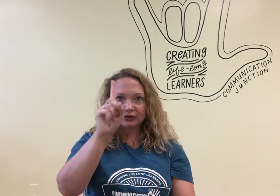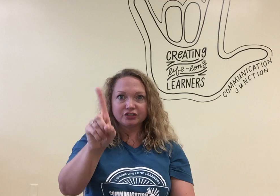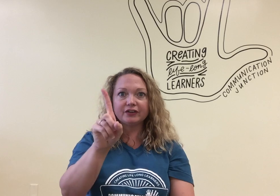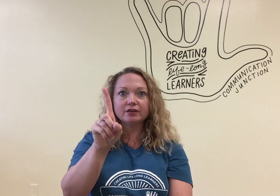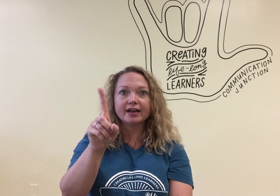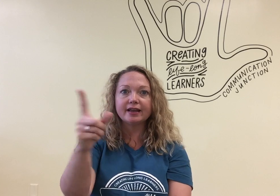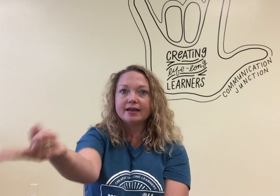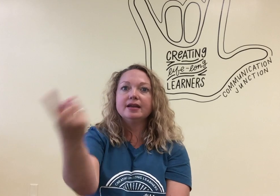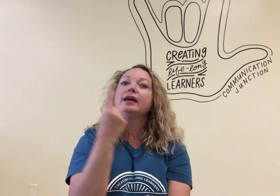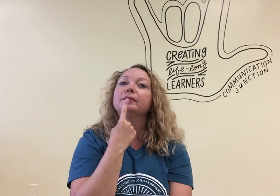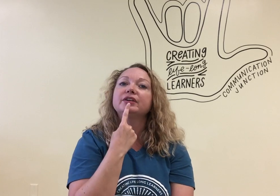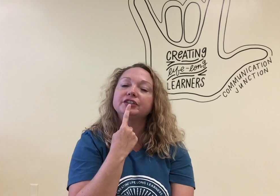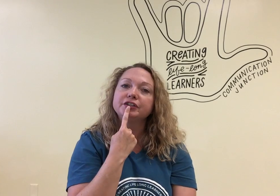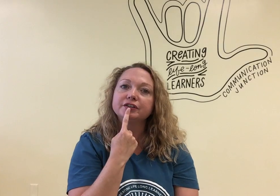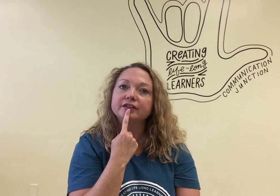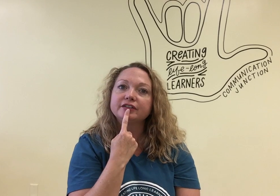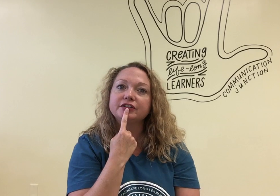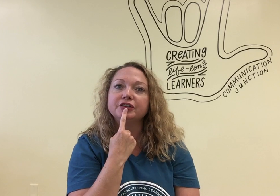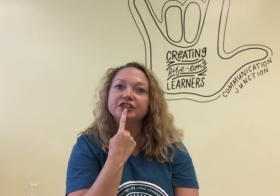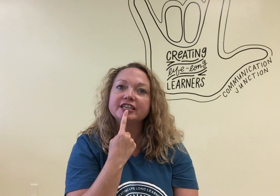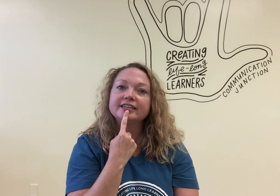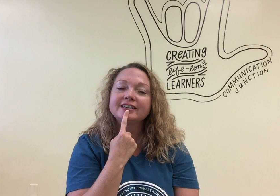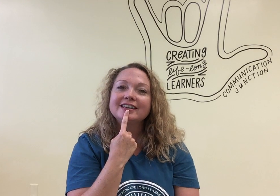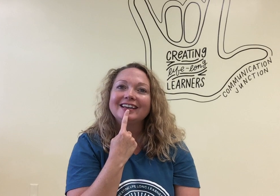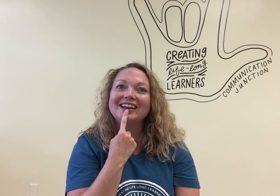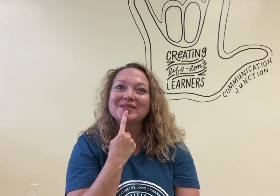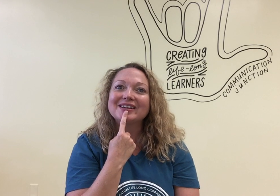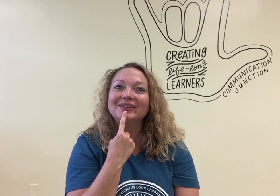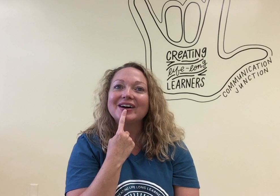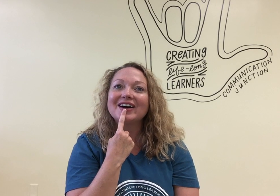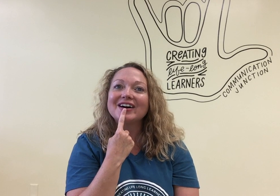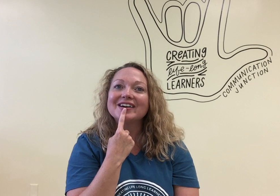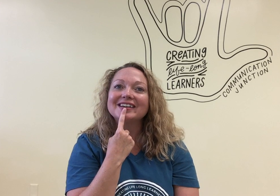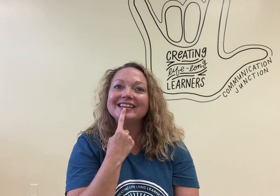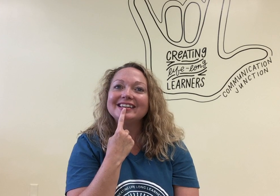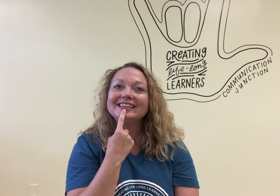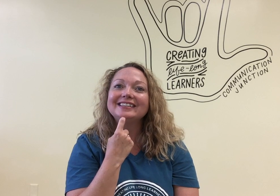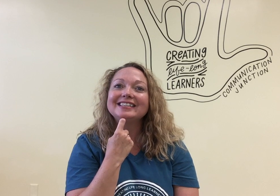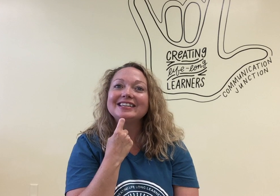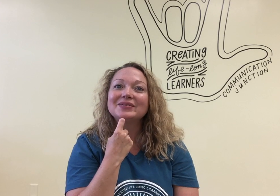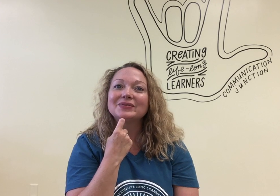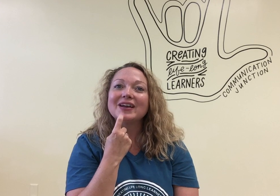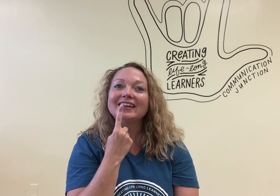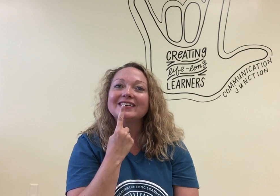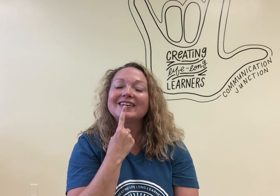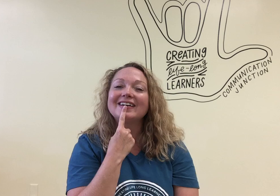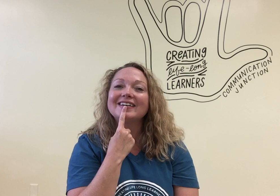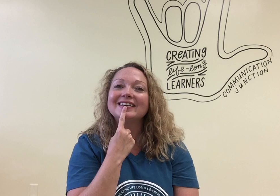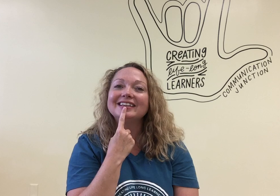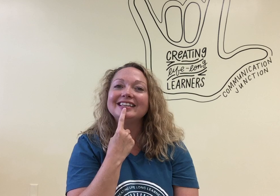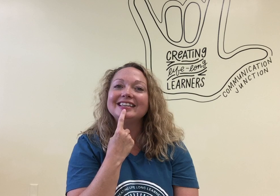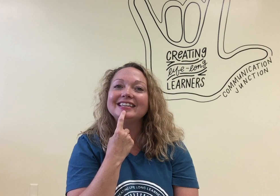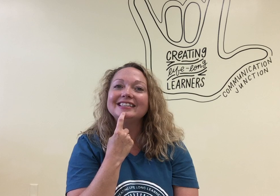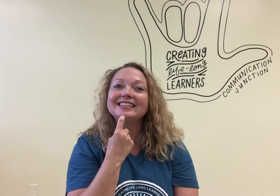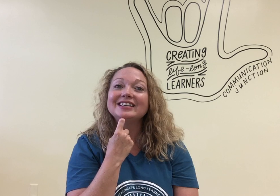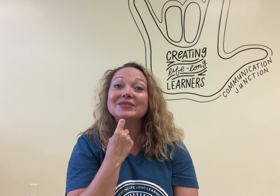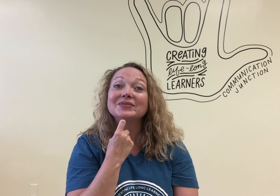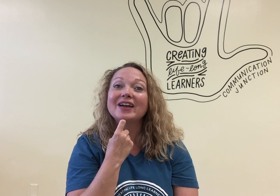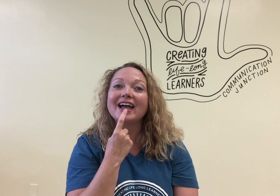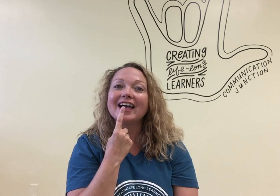get your finger ready and put it to your chin, and here we go. R-E-D, red, R-E-D, red,